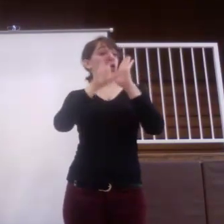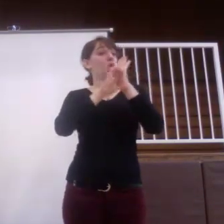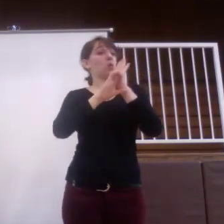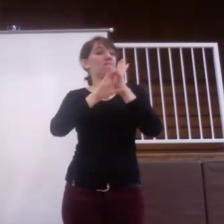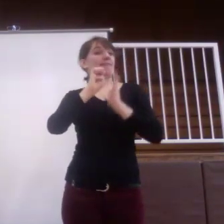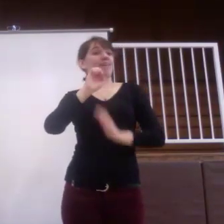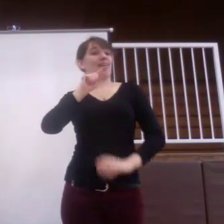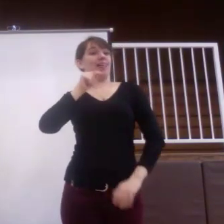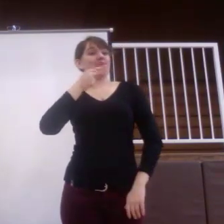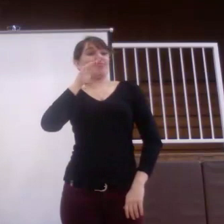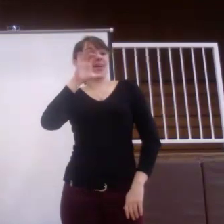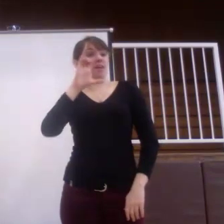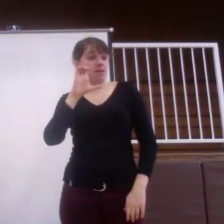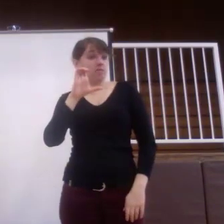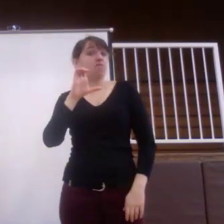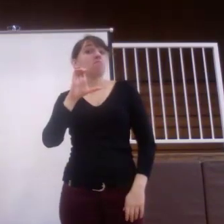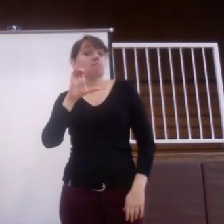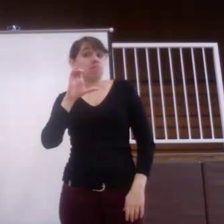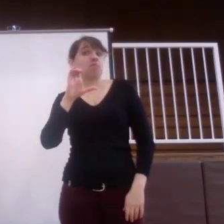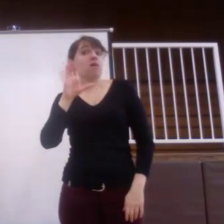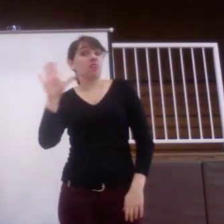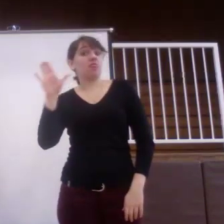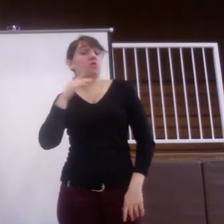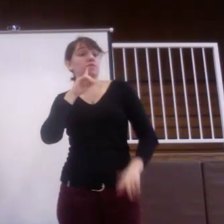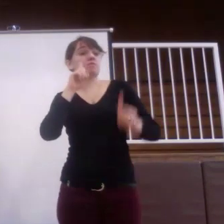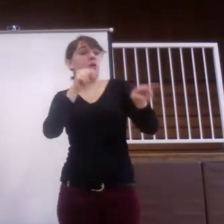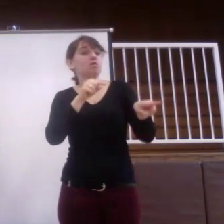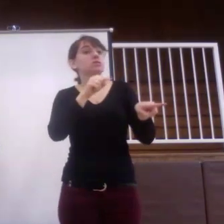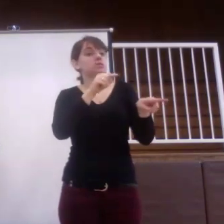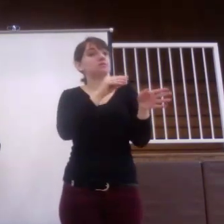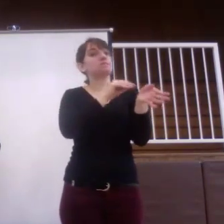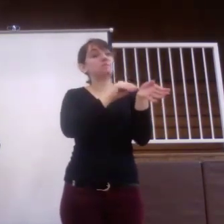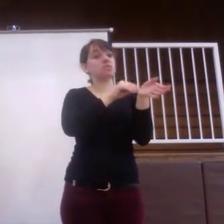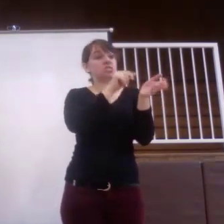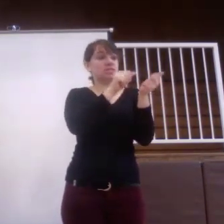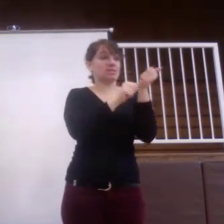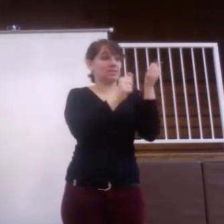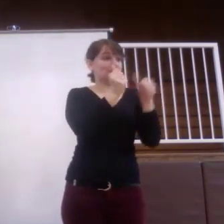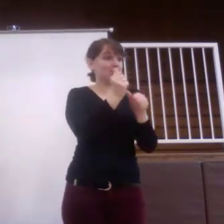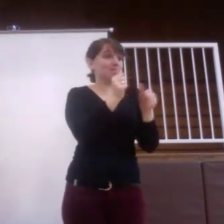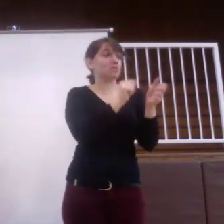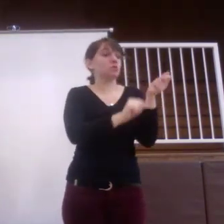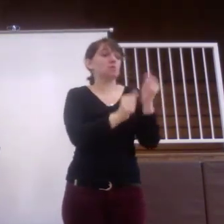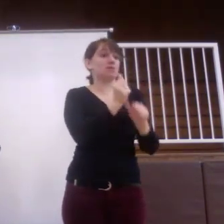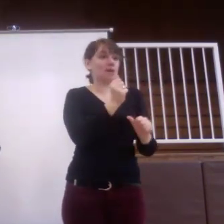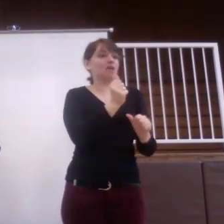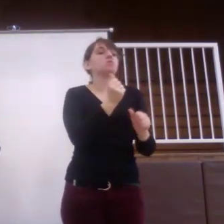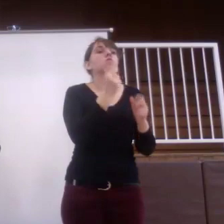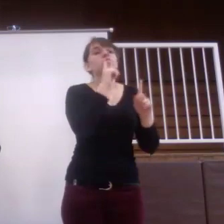on physician-assisted suicide in response to the passage of the law in Oregon.